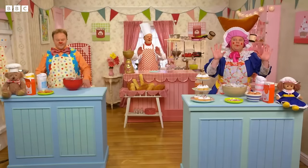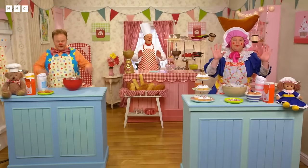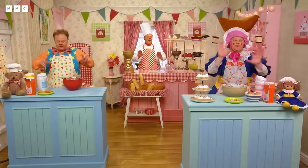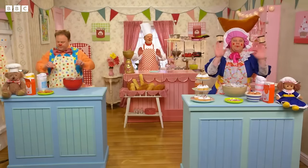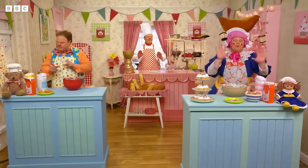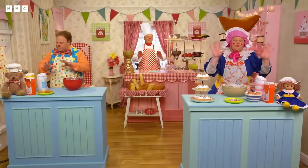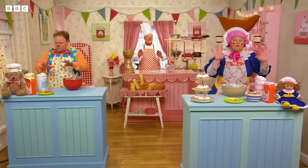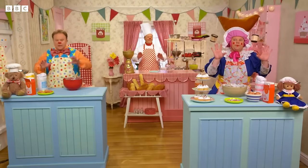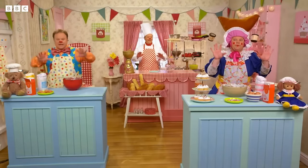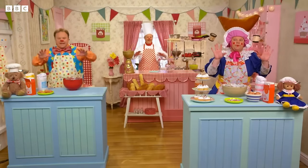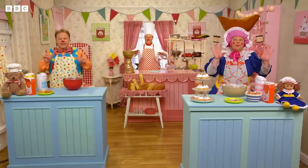On your marks.